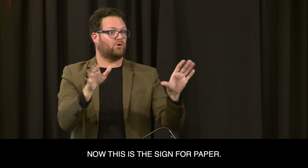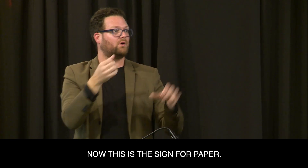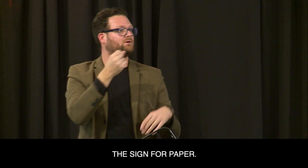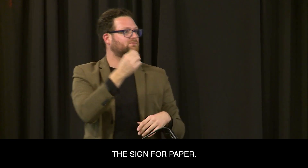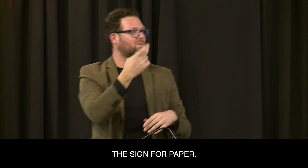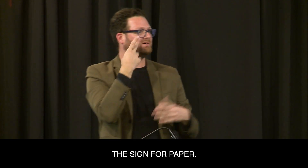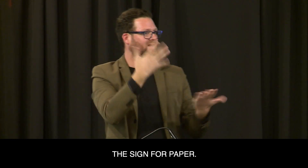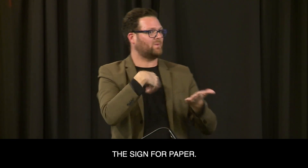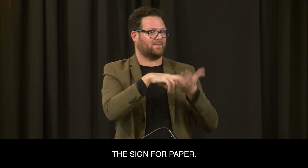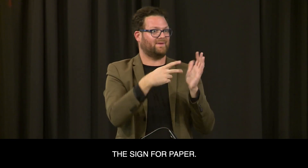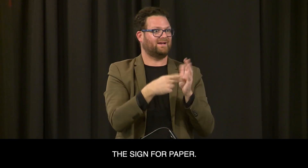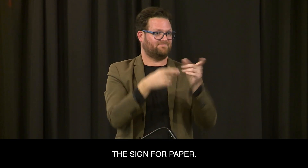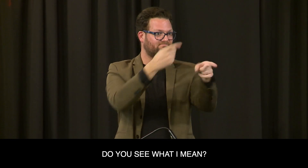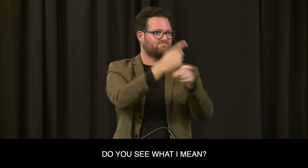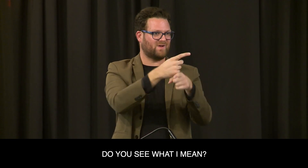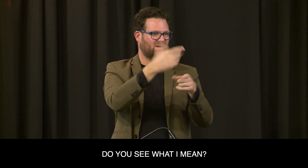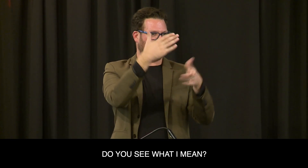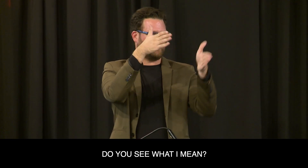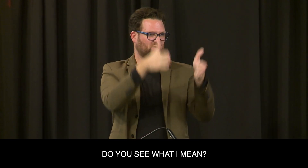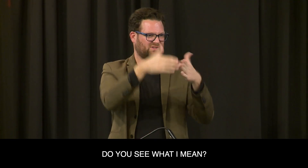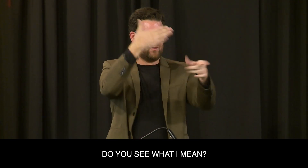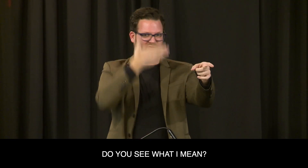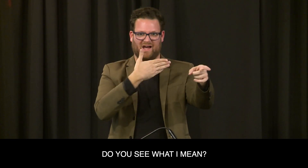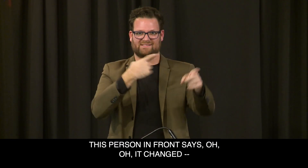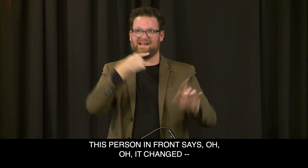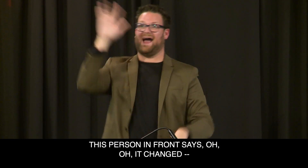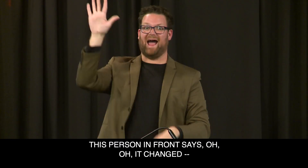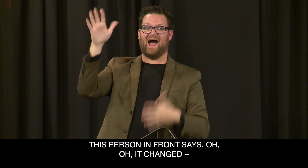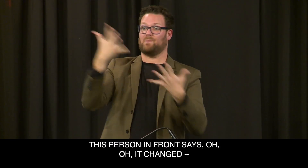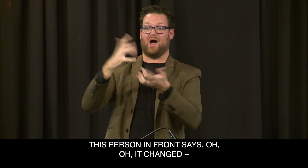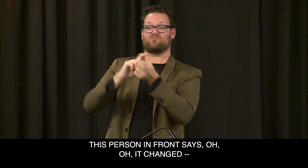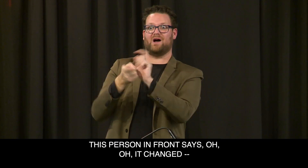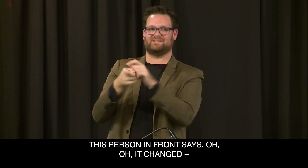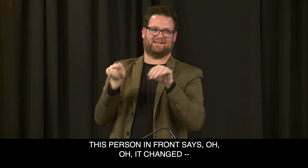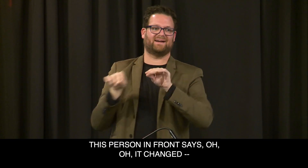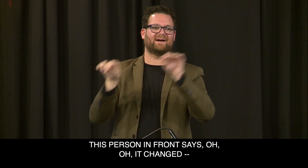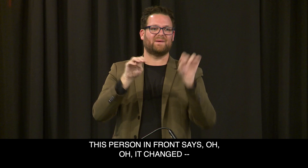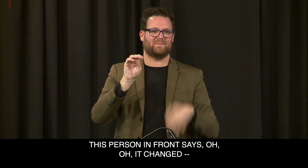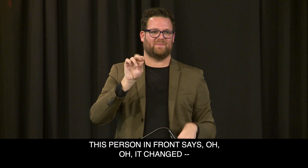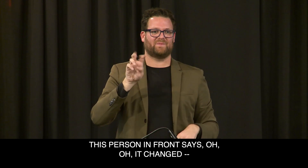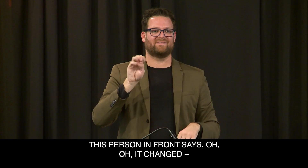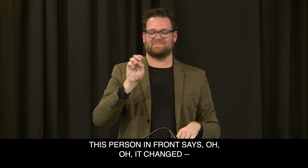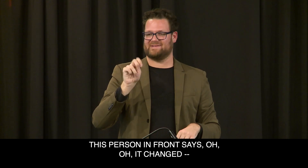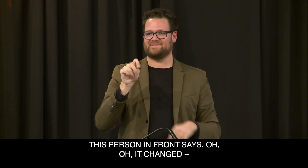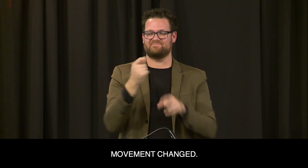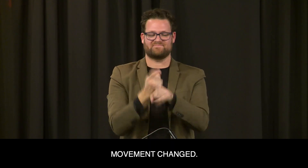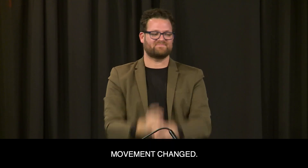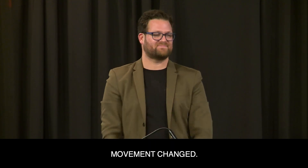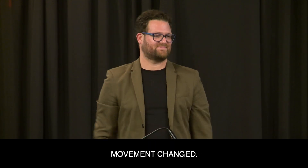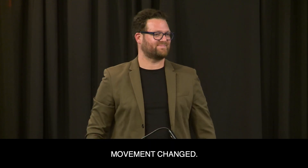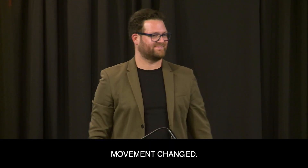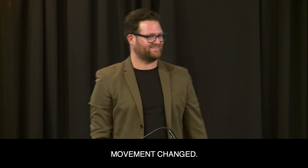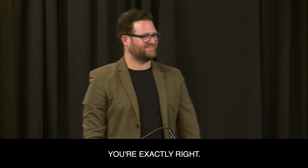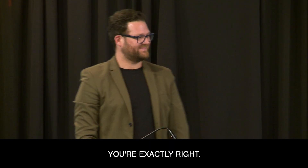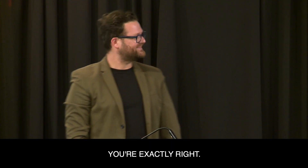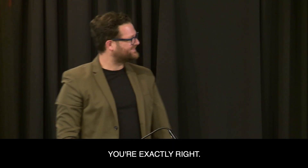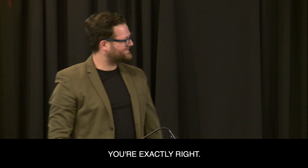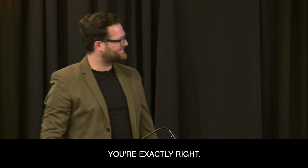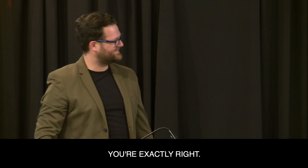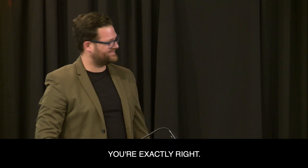The sign for paper. Do you see what I mean? This person in front says, oh, it changed, movement changed. You're exactly right.